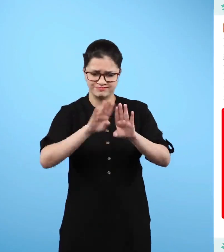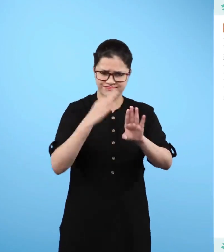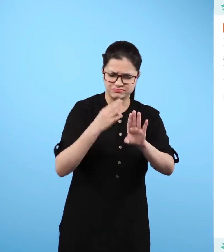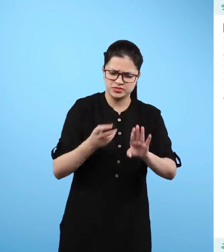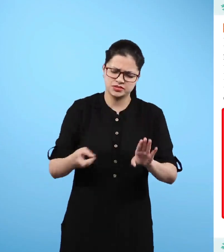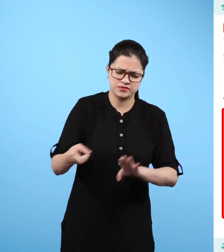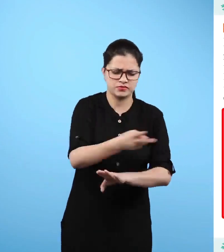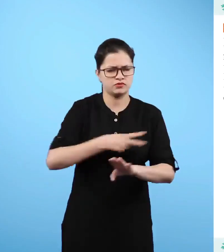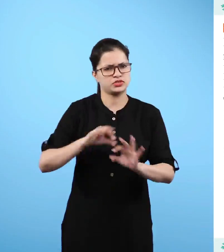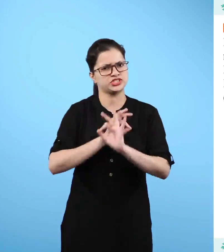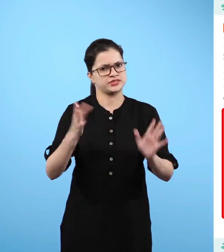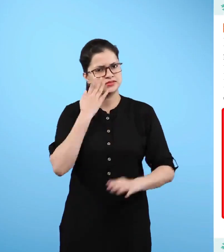clearly.